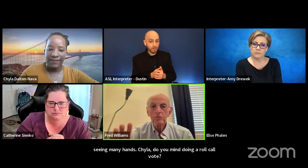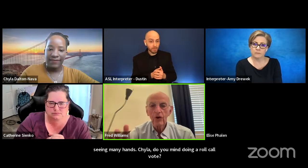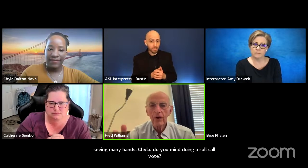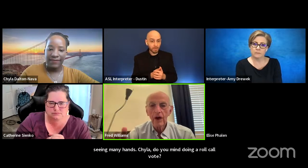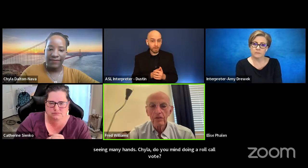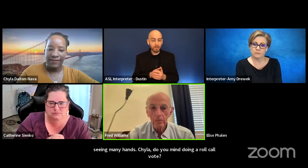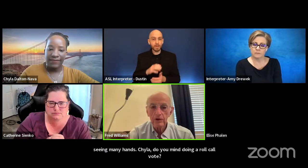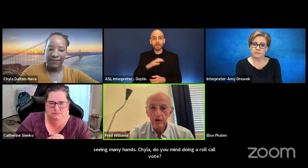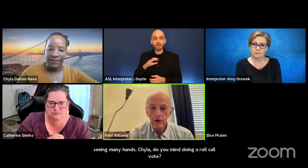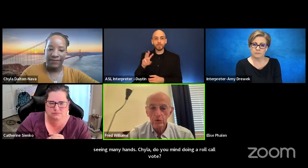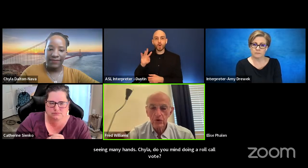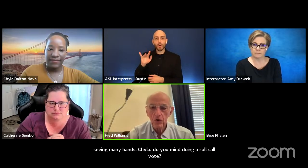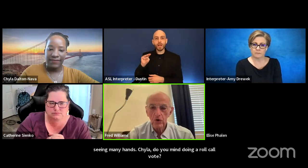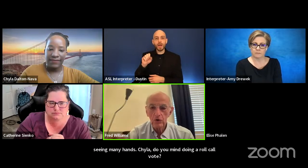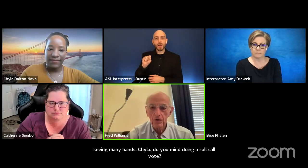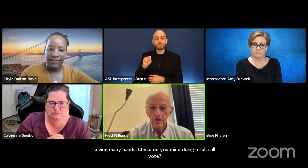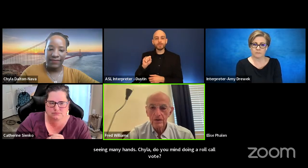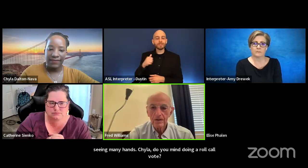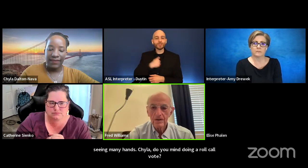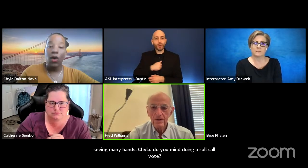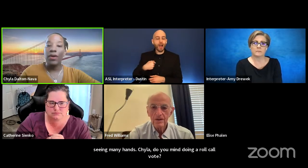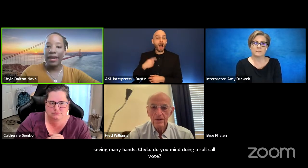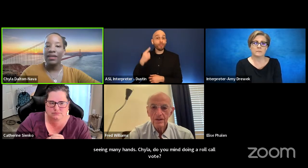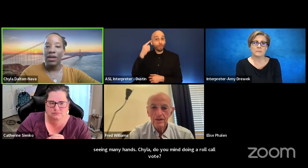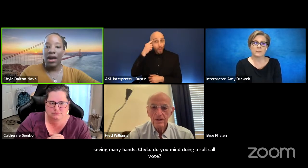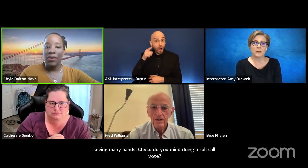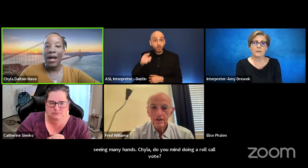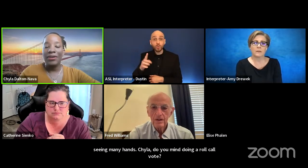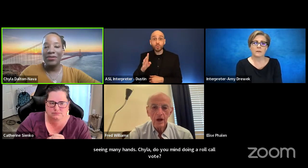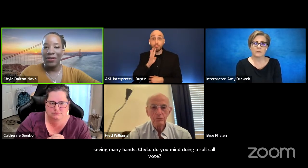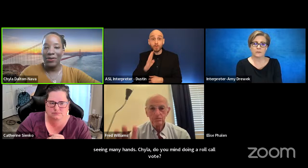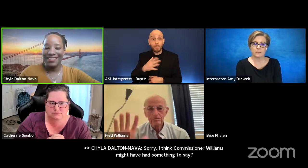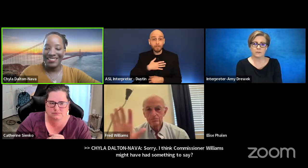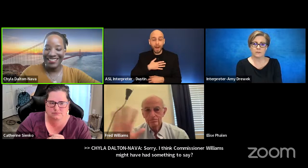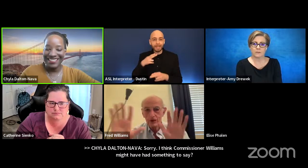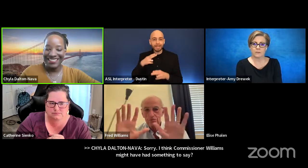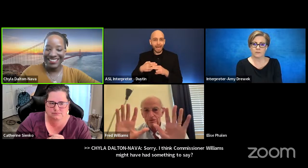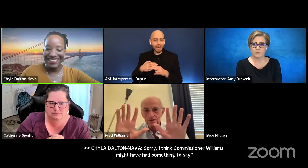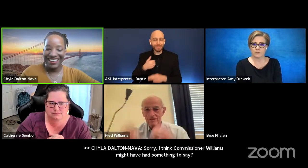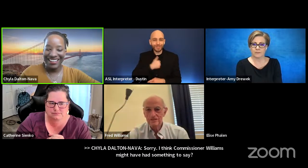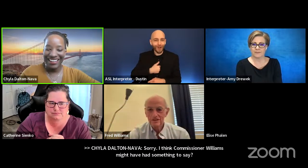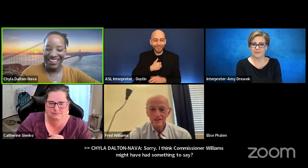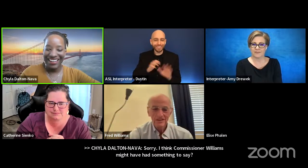No, I'm sorry. I thought my name was called. Oh, okay. Well, how do you I'm- vote?